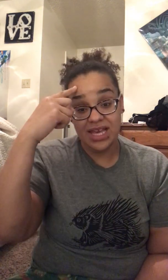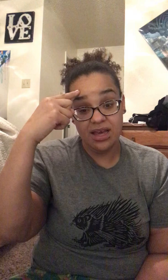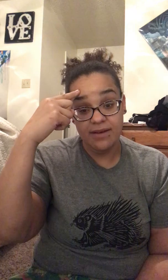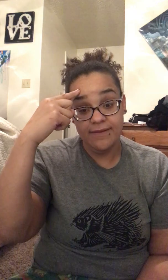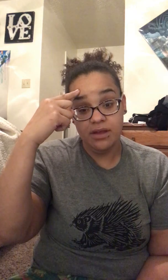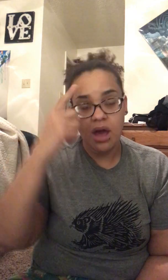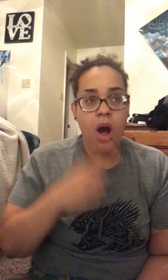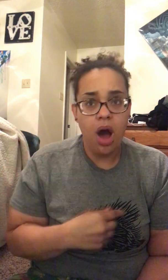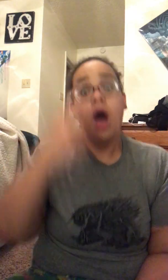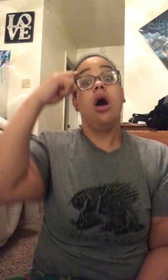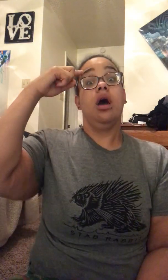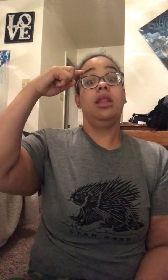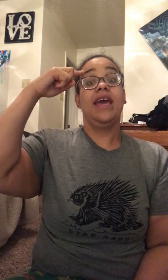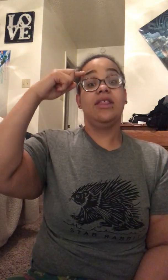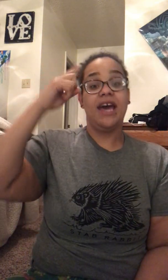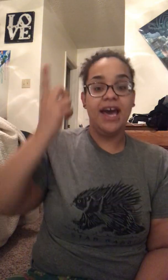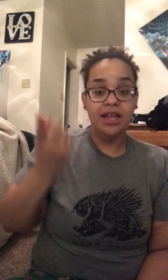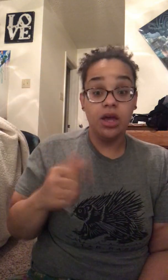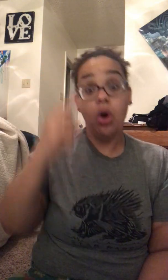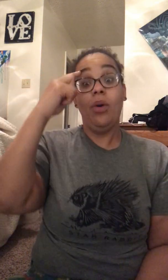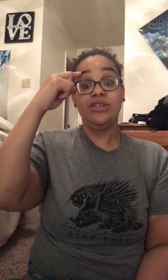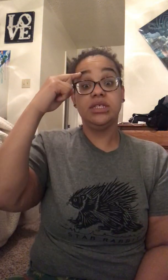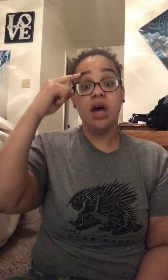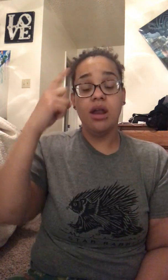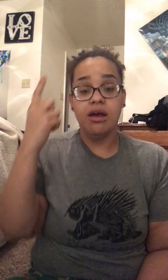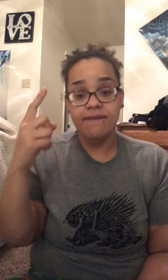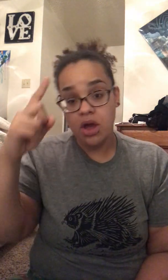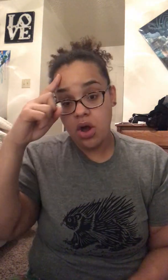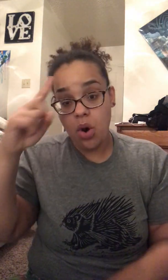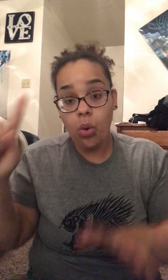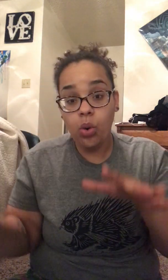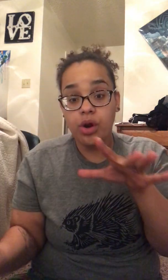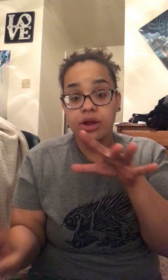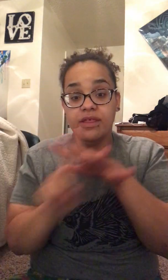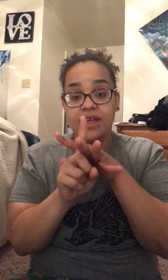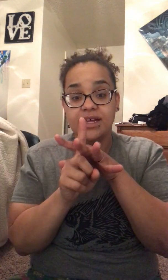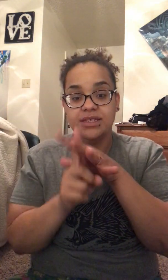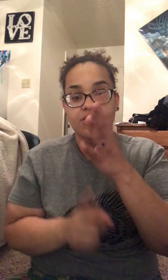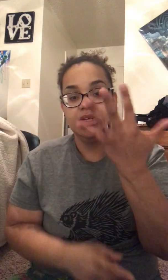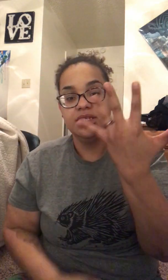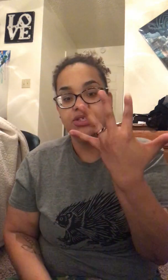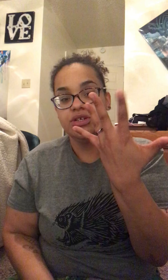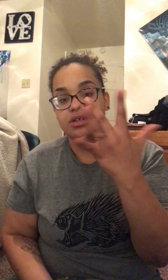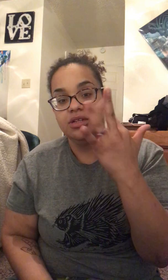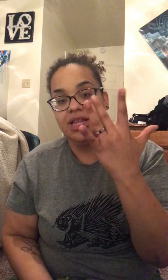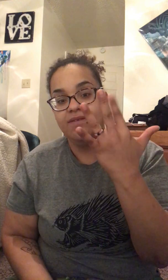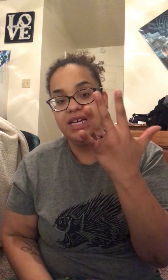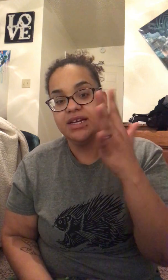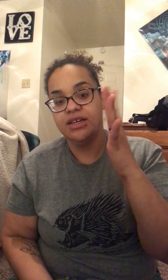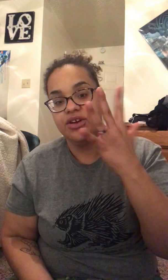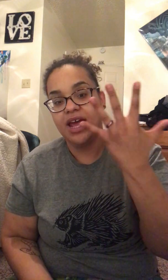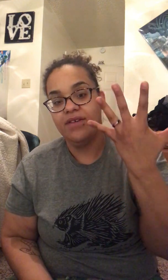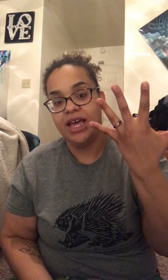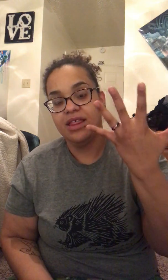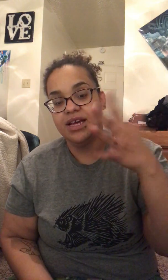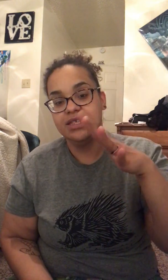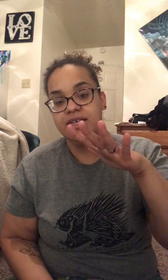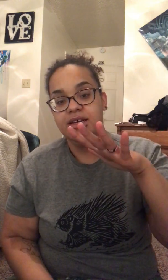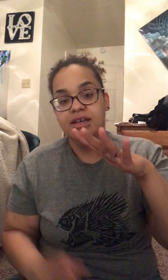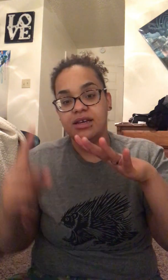of like that, like, oh, I just thought of, or this. So this is your left hand. You're gonna have it like this,